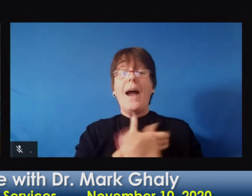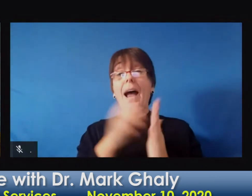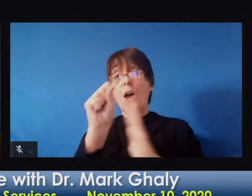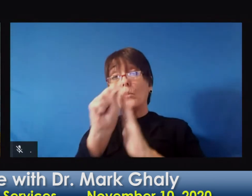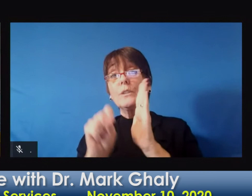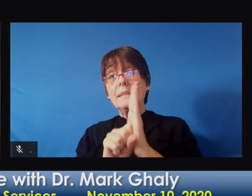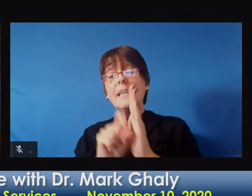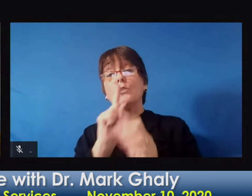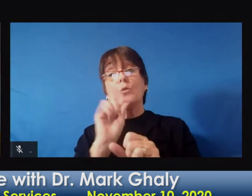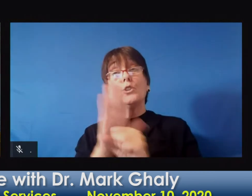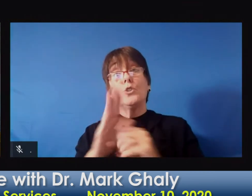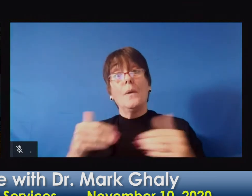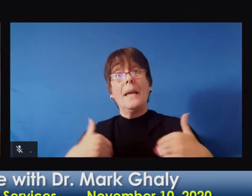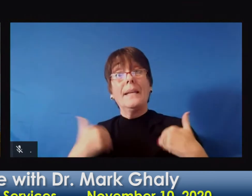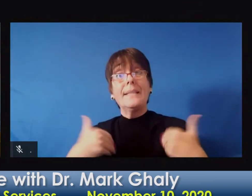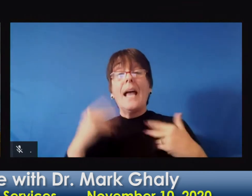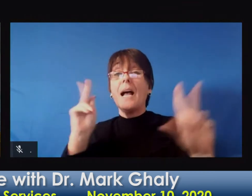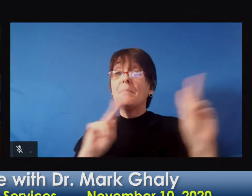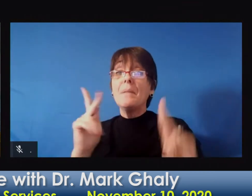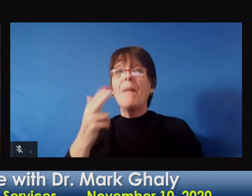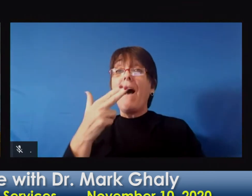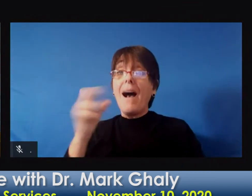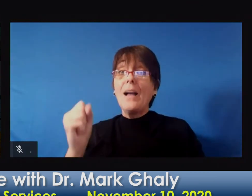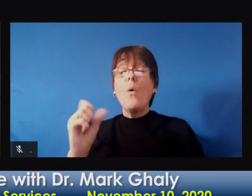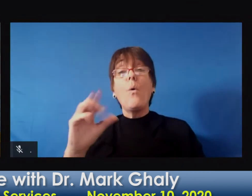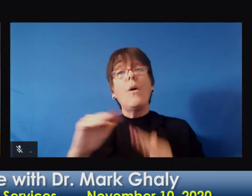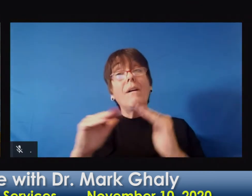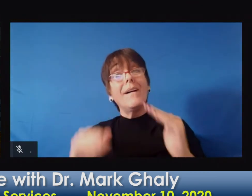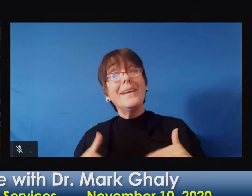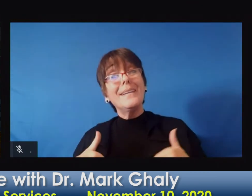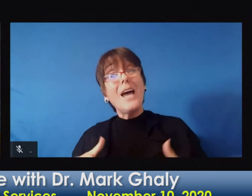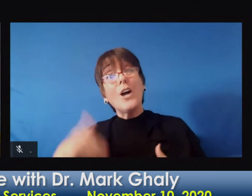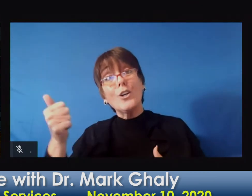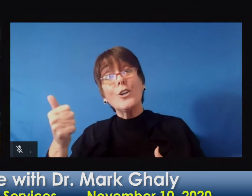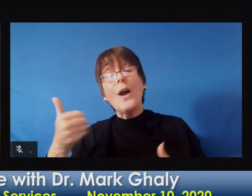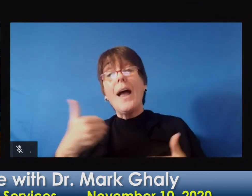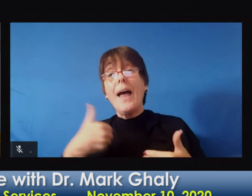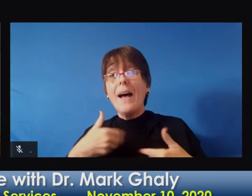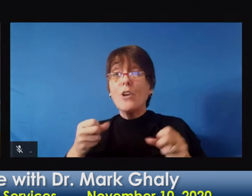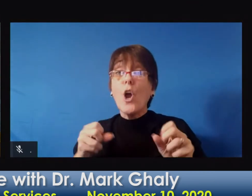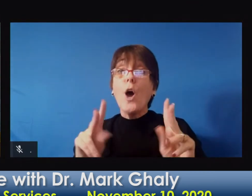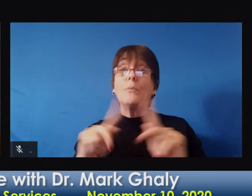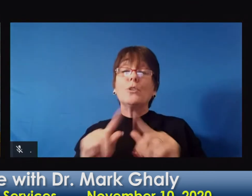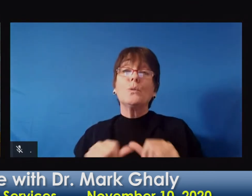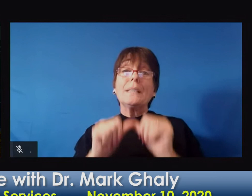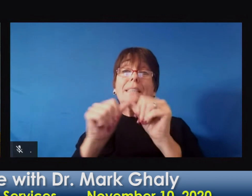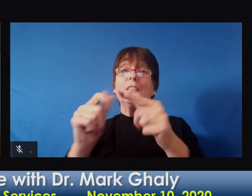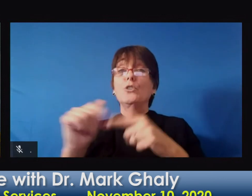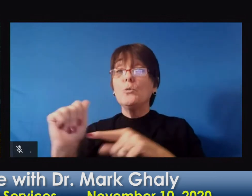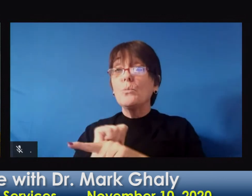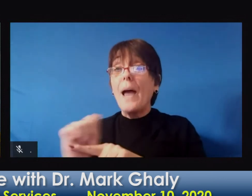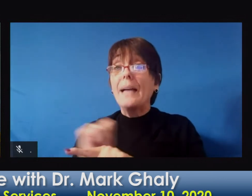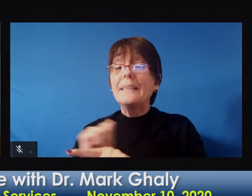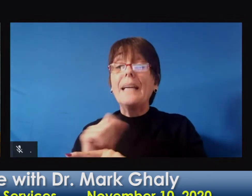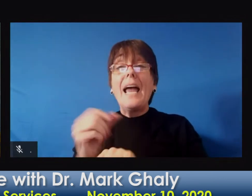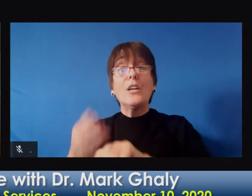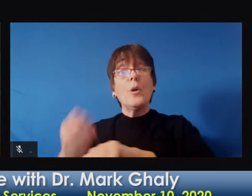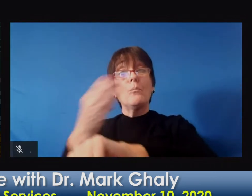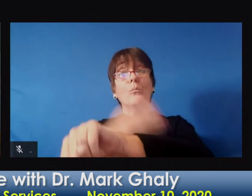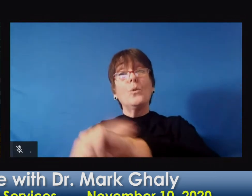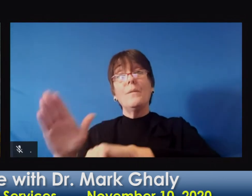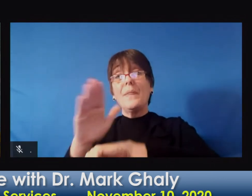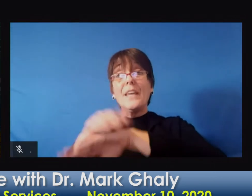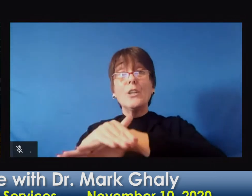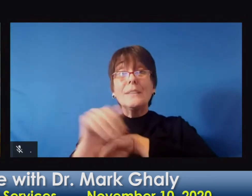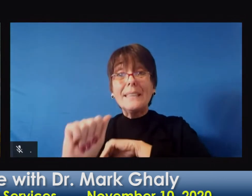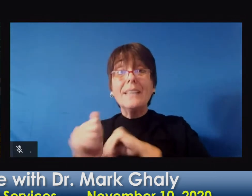ensuring that young people, high school and even younger athletes have a chance to continue to practice, continue to improve their skills,